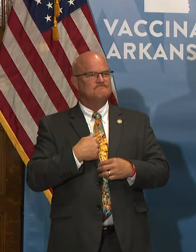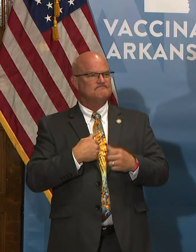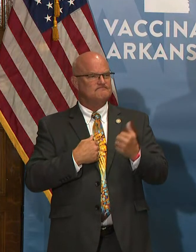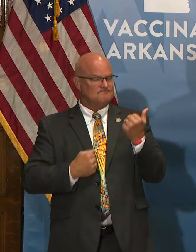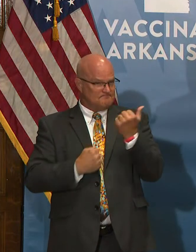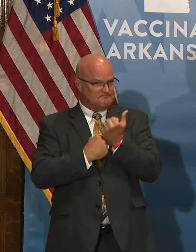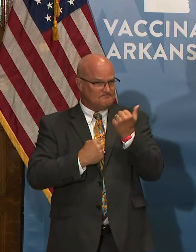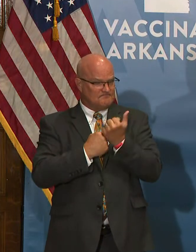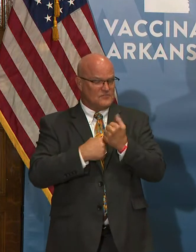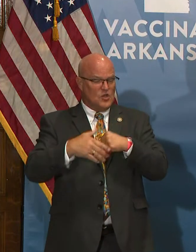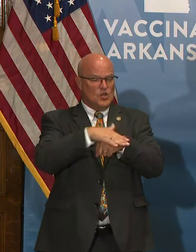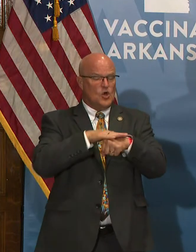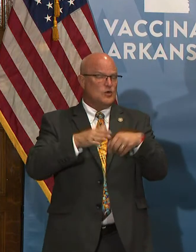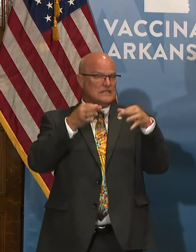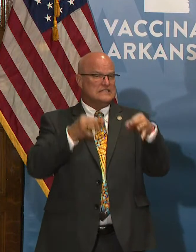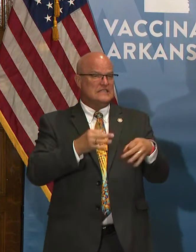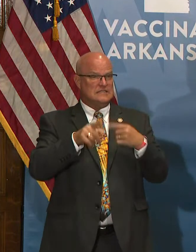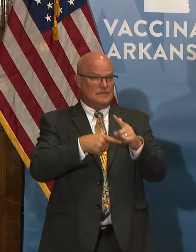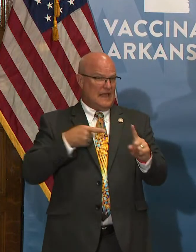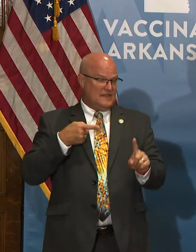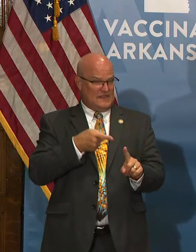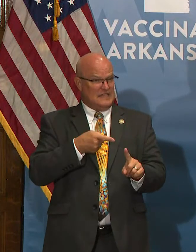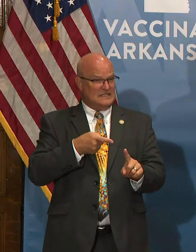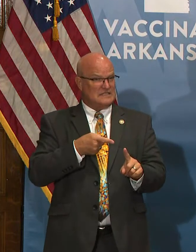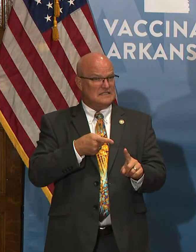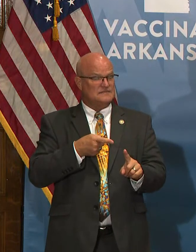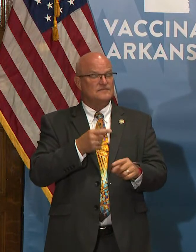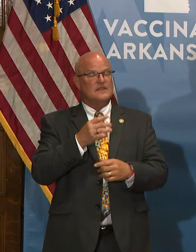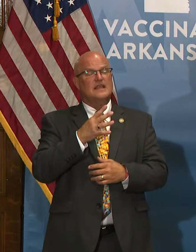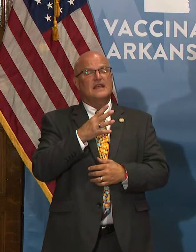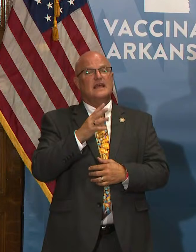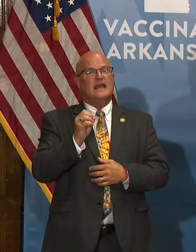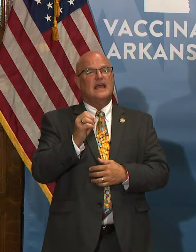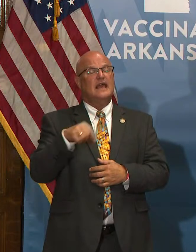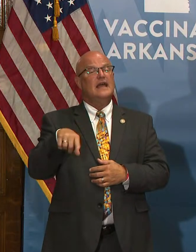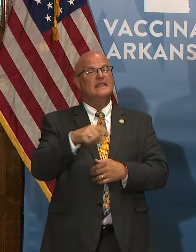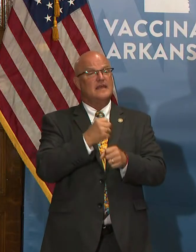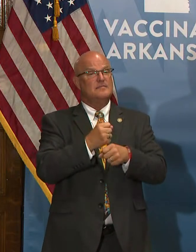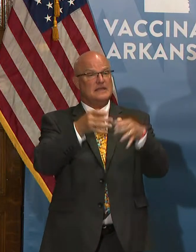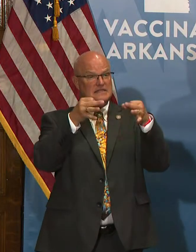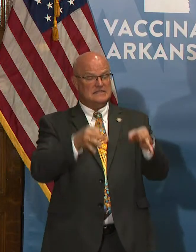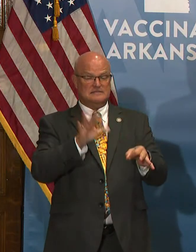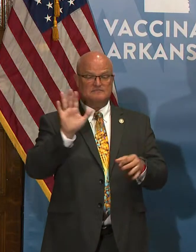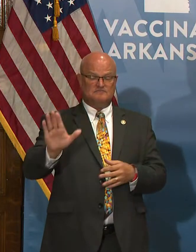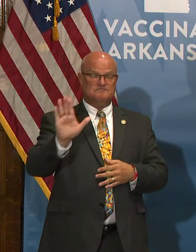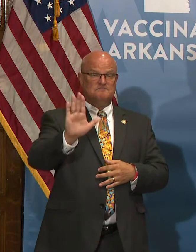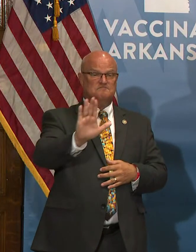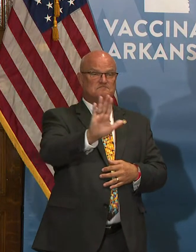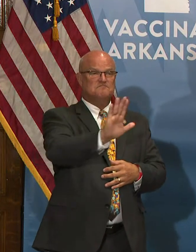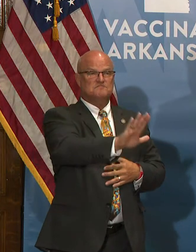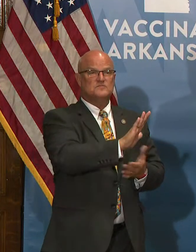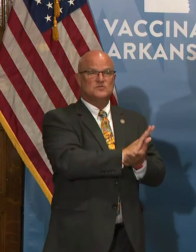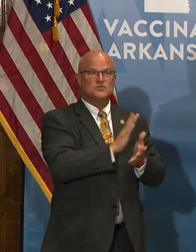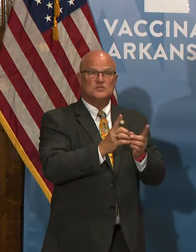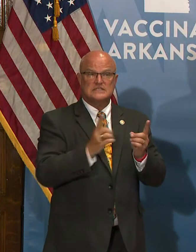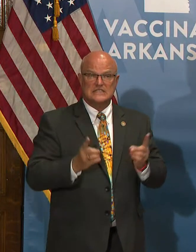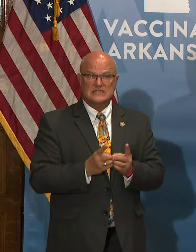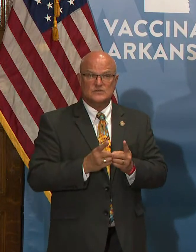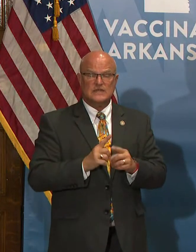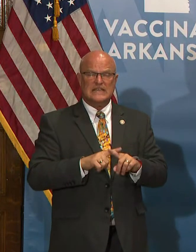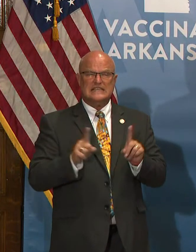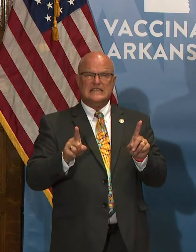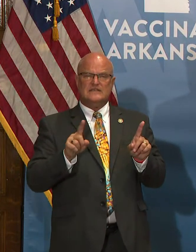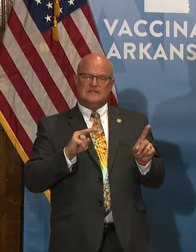is local decisions on this point, and they've made decisions, and every school district is in a